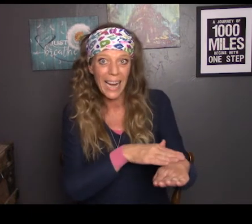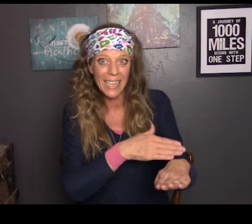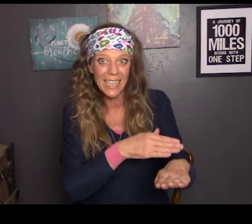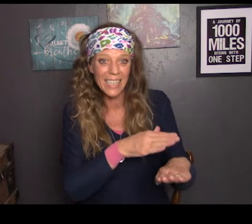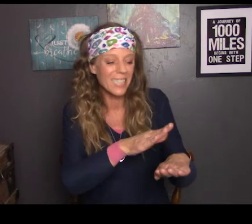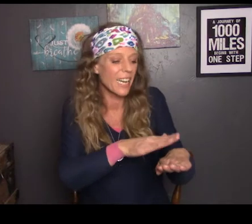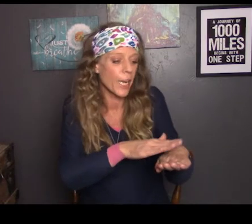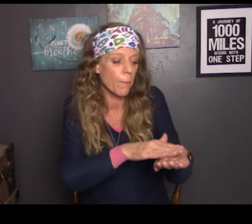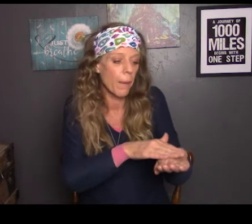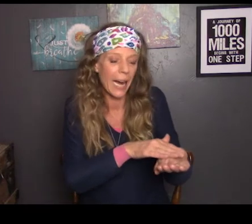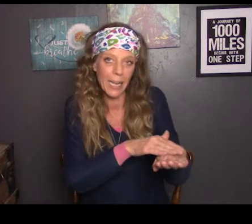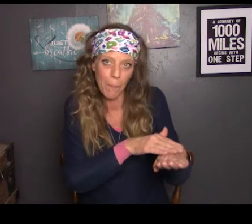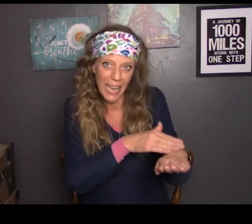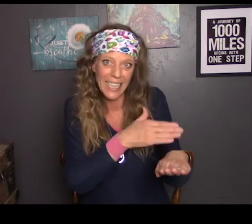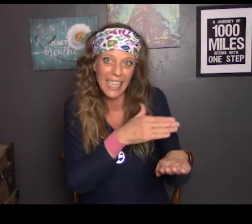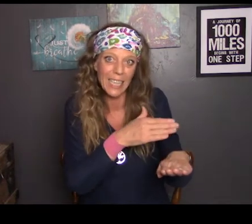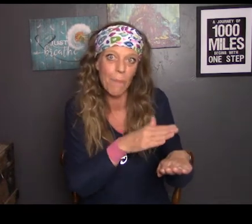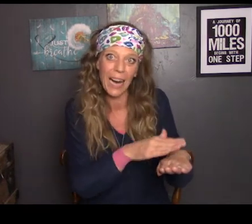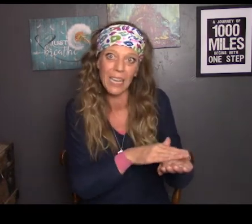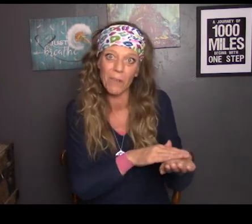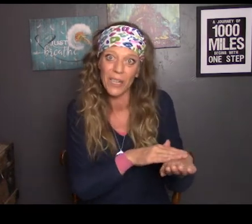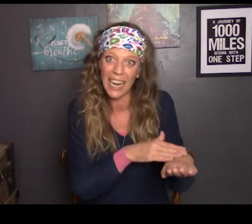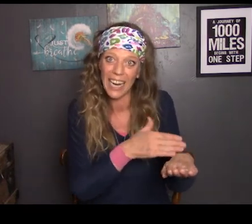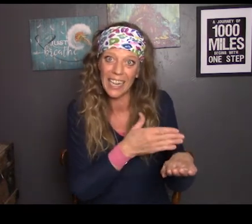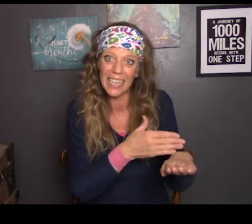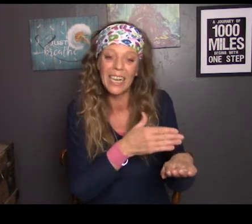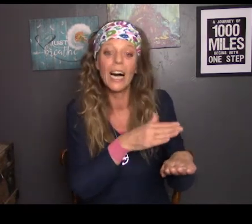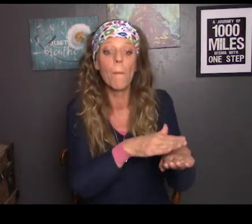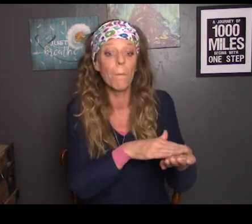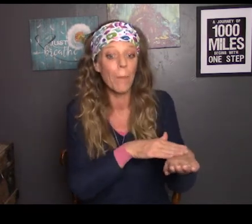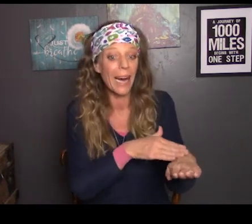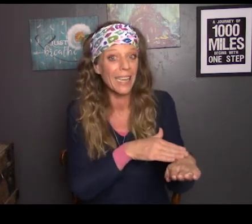Pet, like you're petting the back of your hand. Pet.